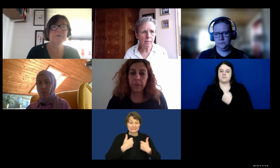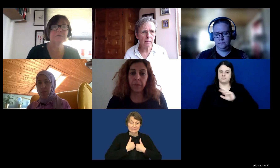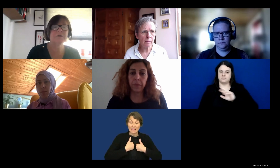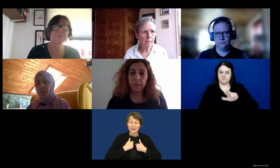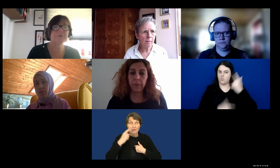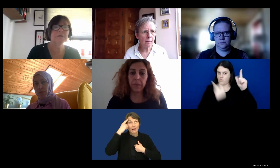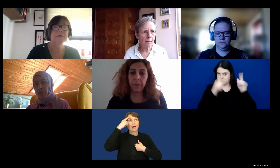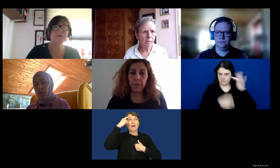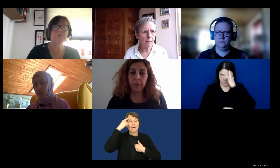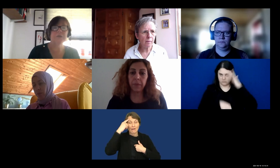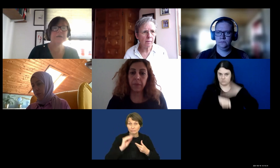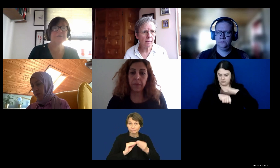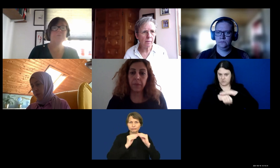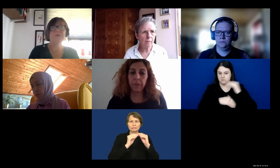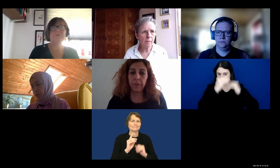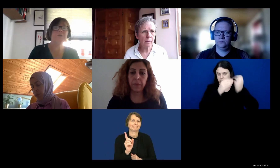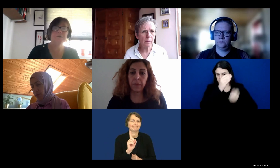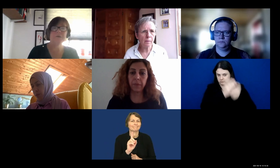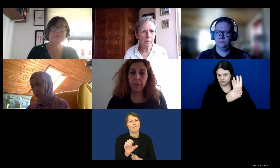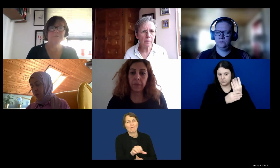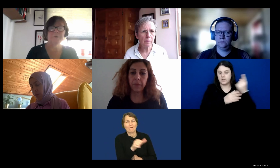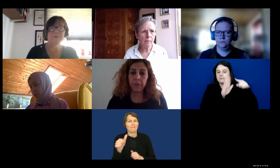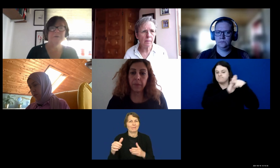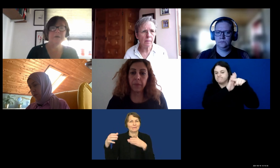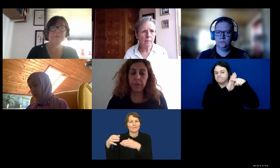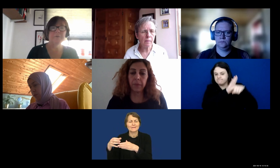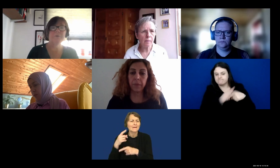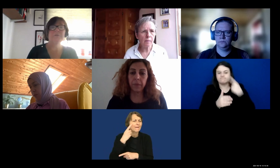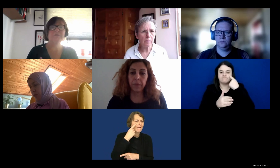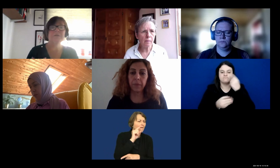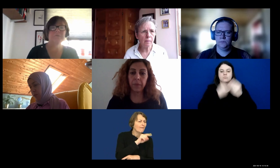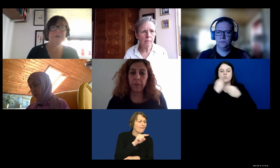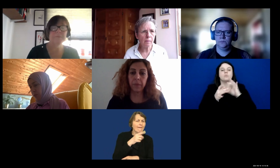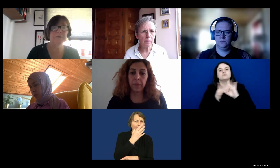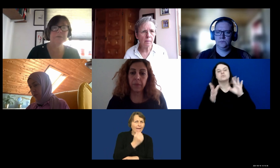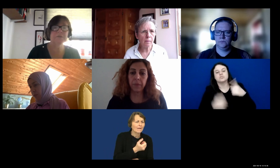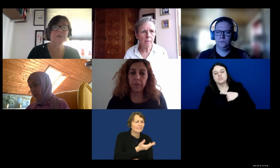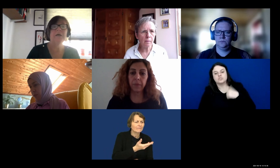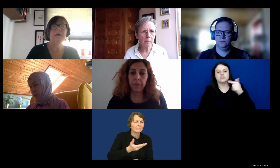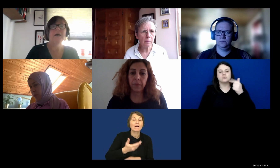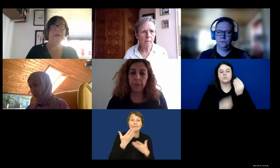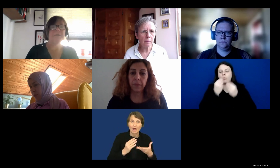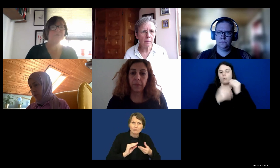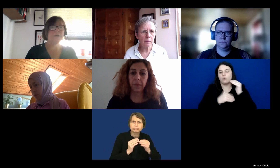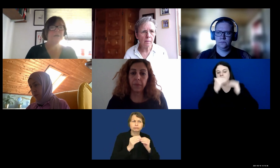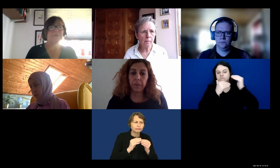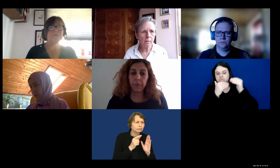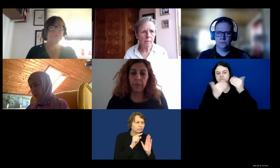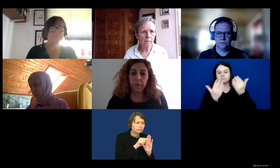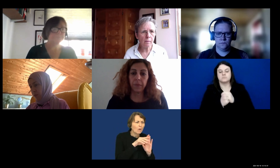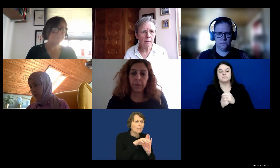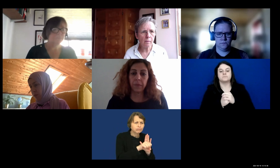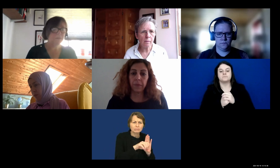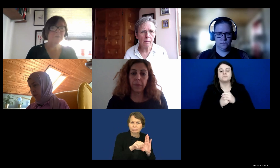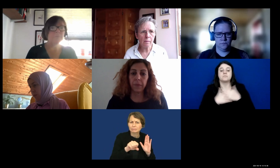They looked at what else is available, is under development, and so